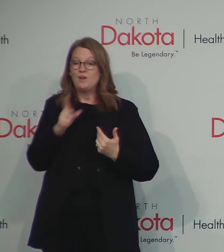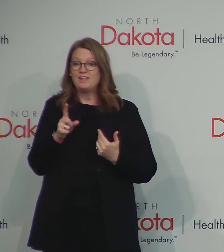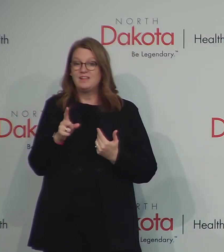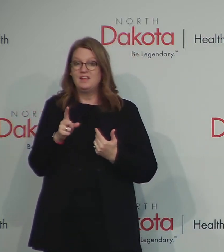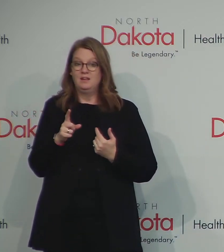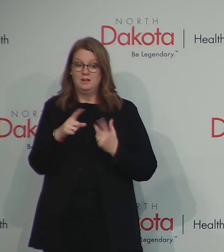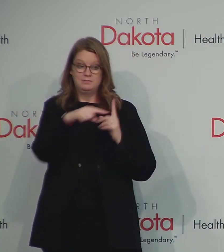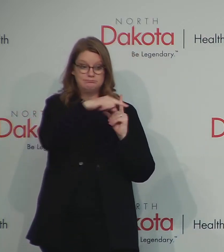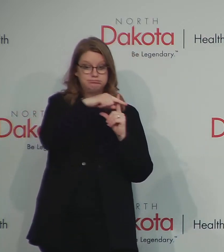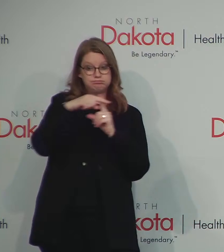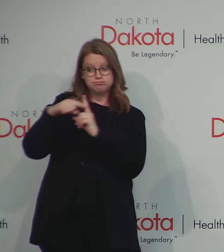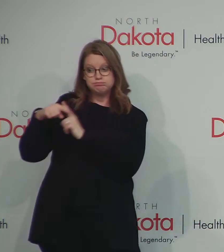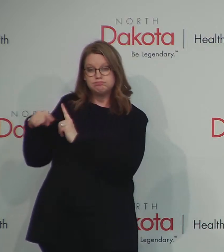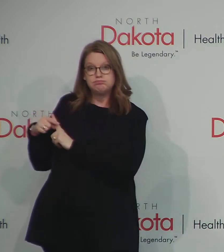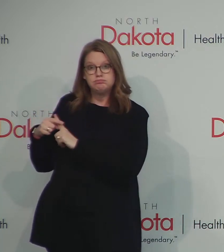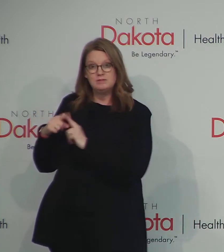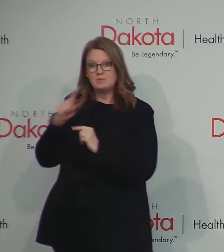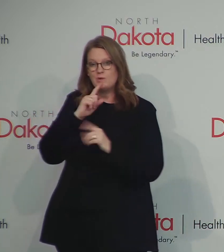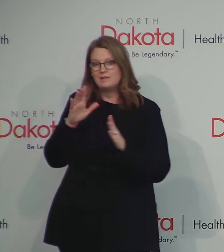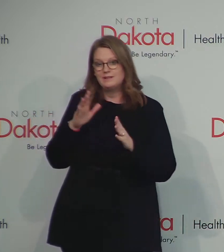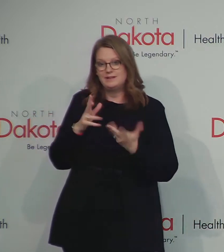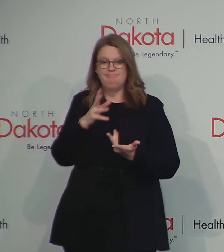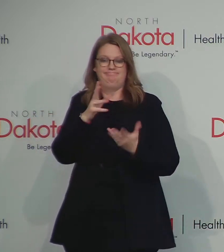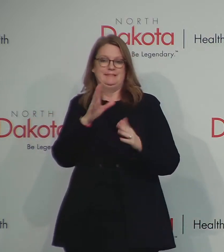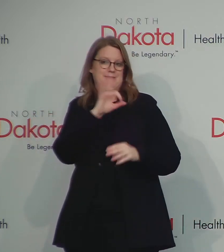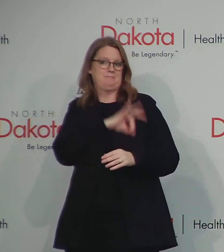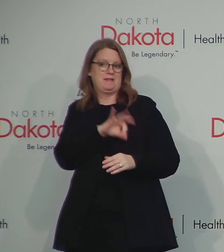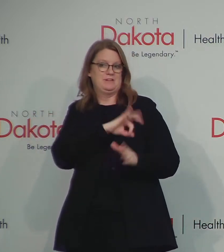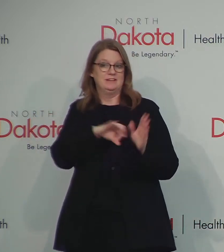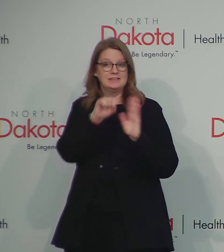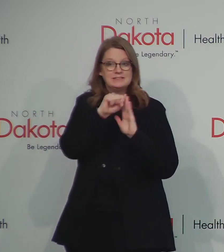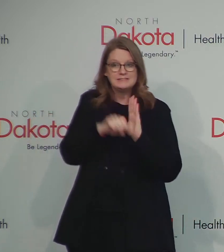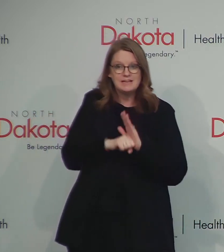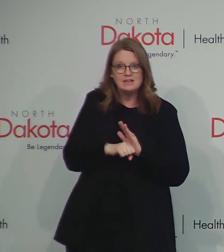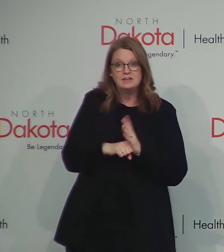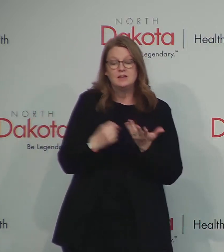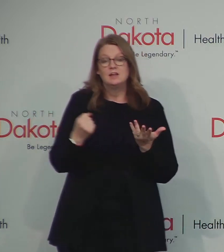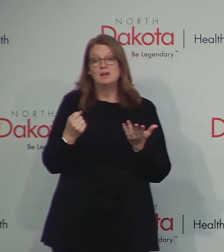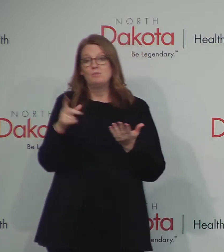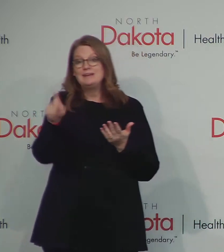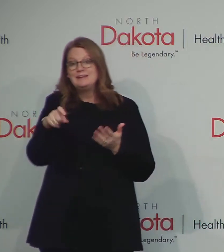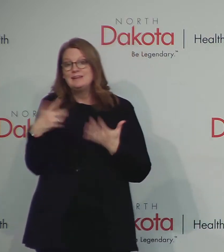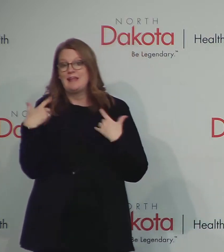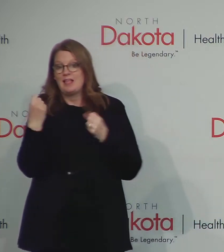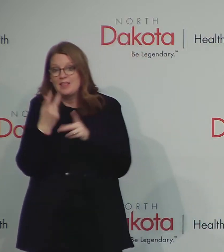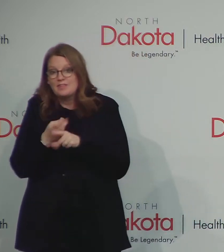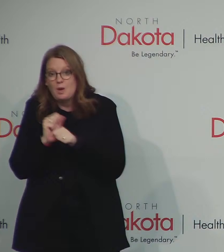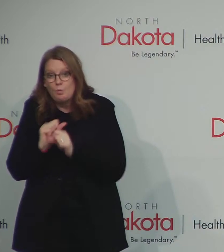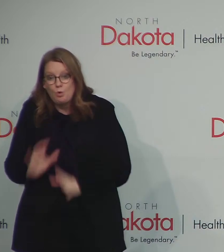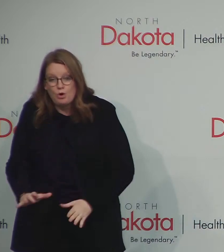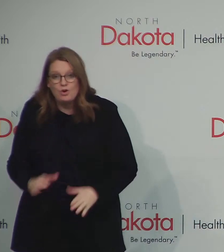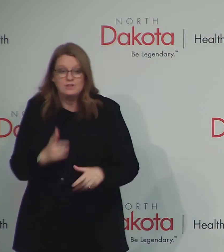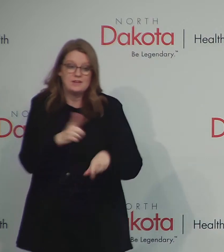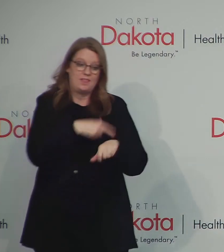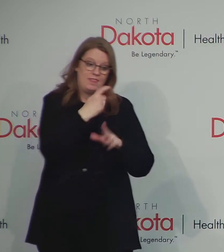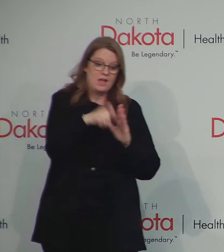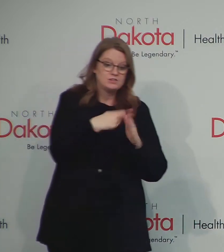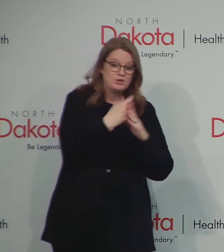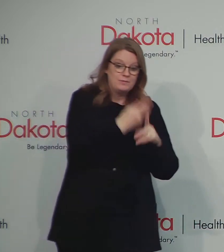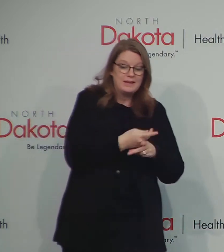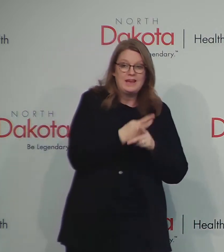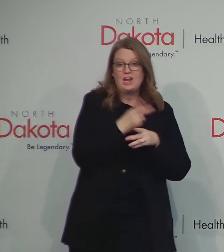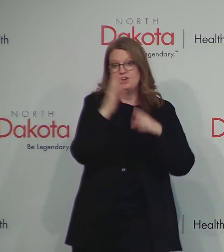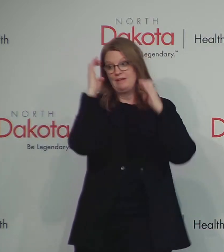of our state. But to make all this work, it takes so many. It takes healthcare workers, frontline workers in long-term care,